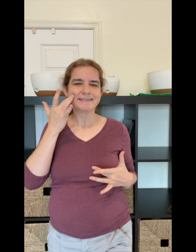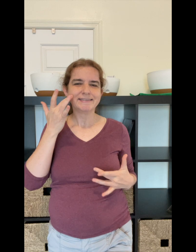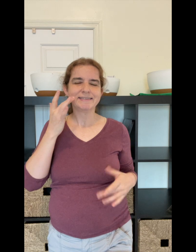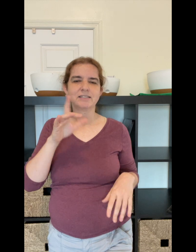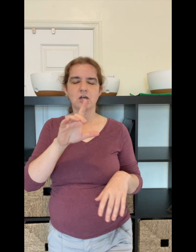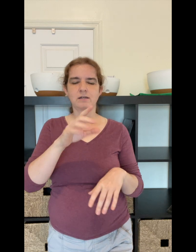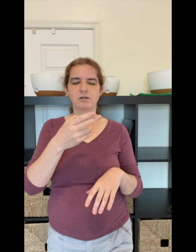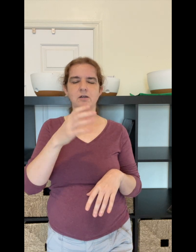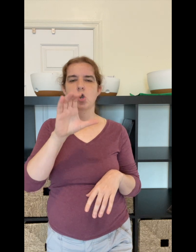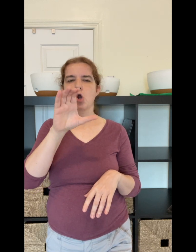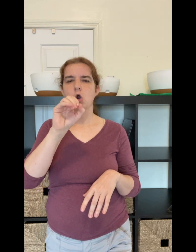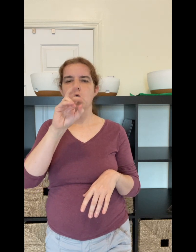heart disease,